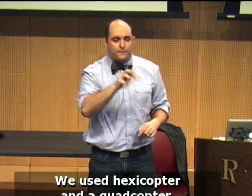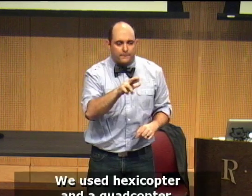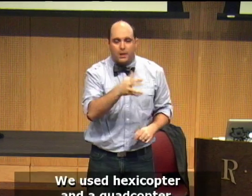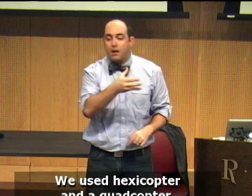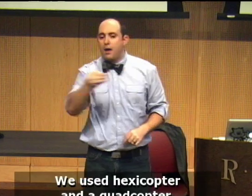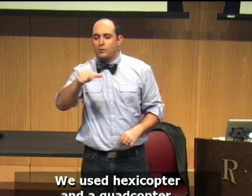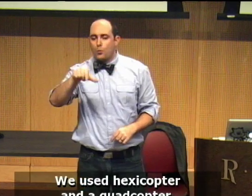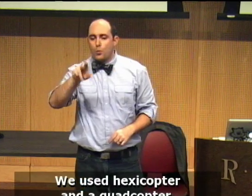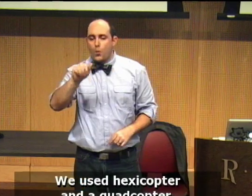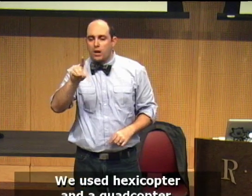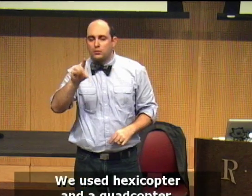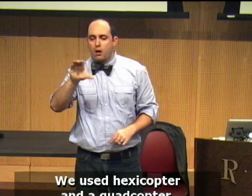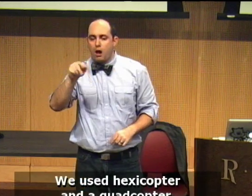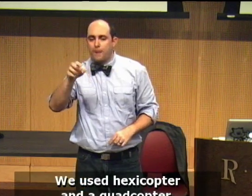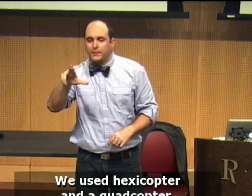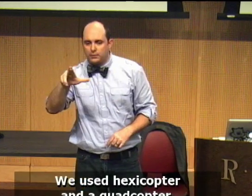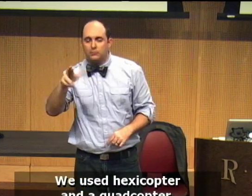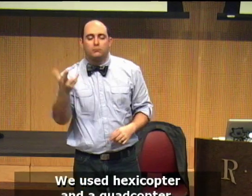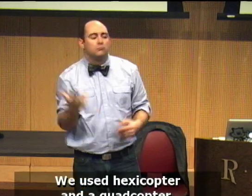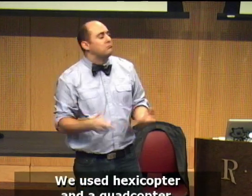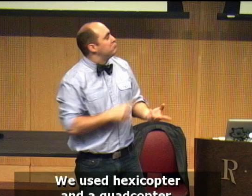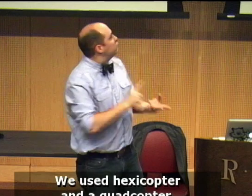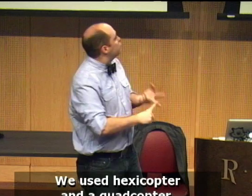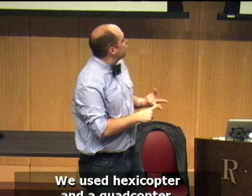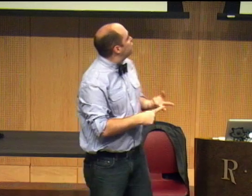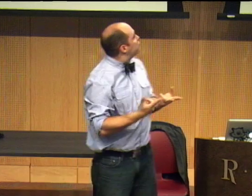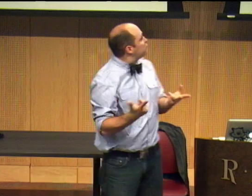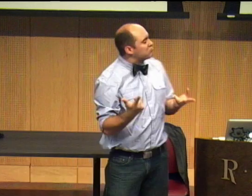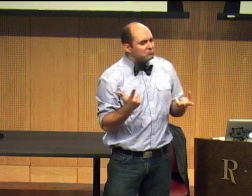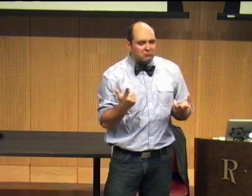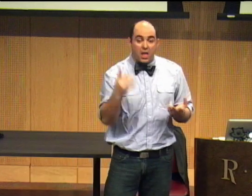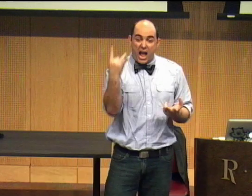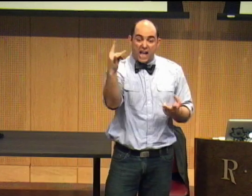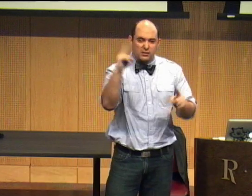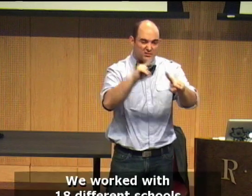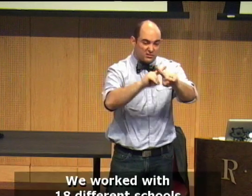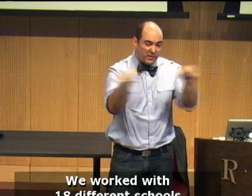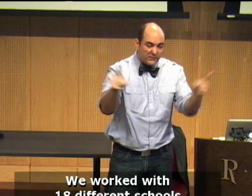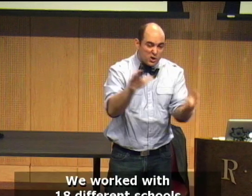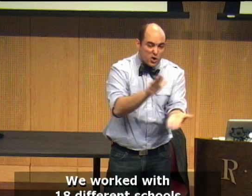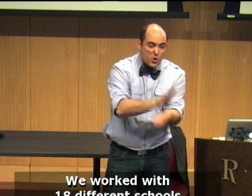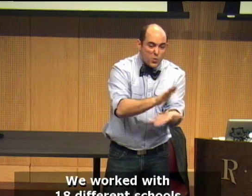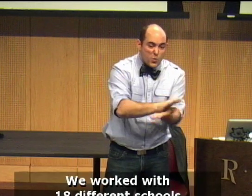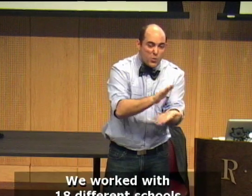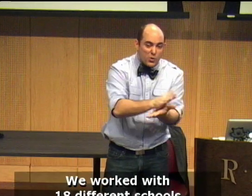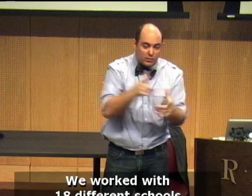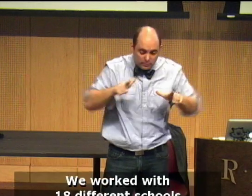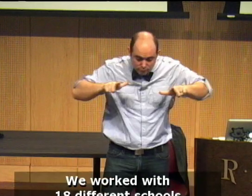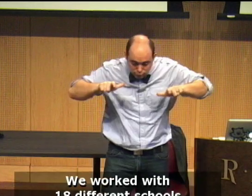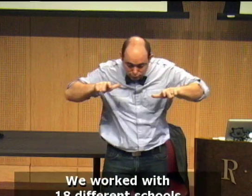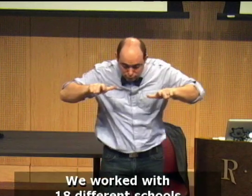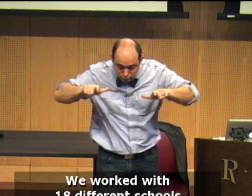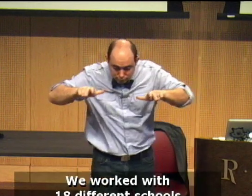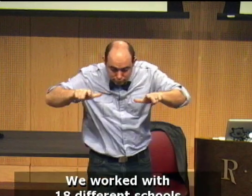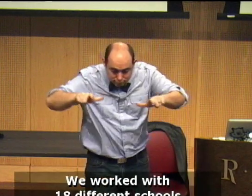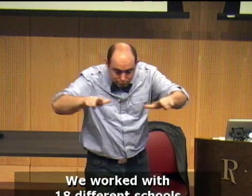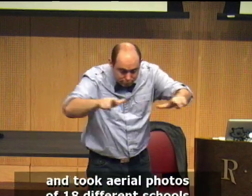We used a hexacopter and a quadcopter. We worked with 18 different schools and